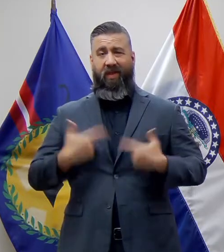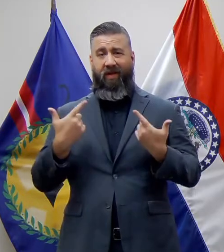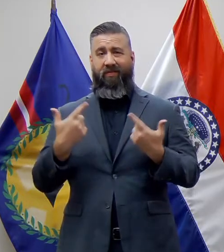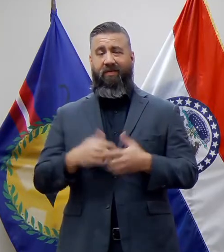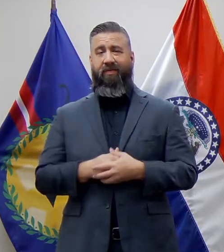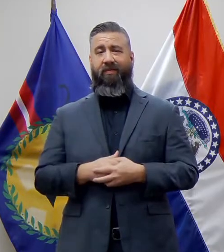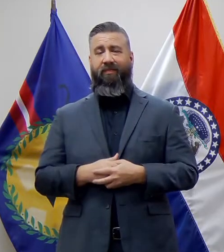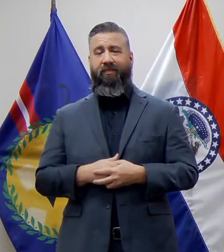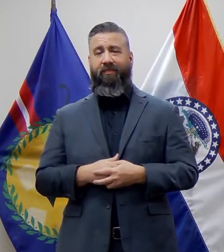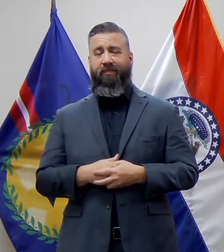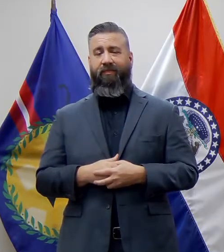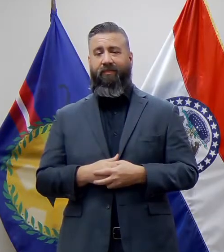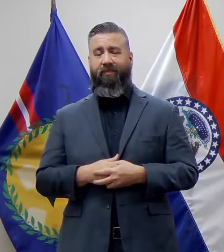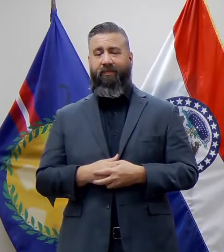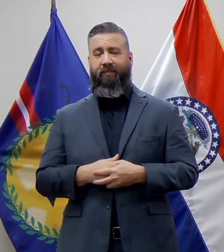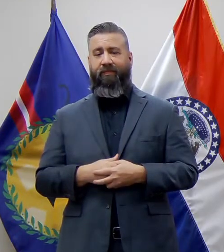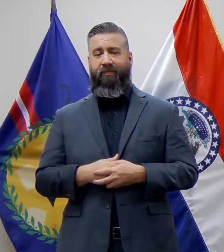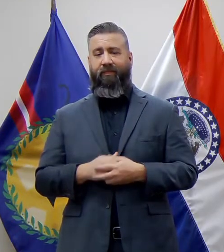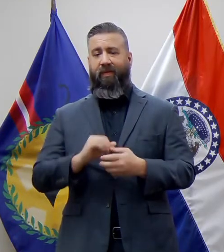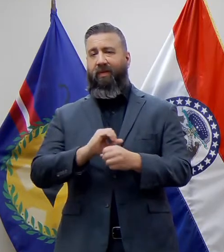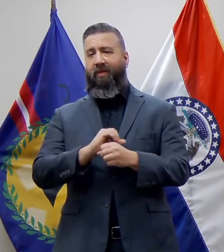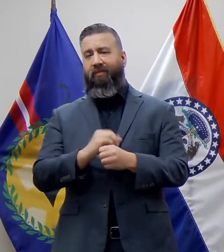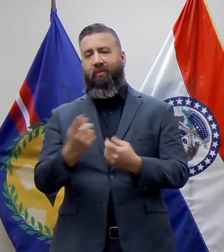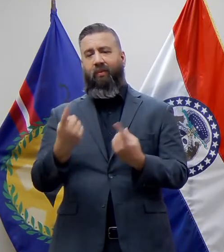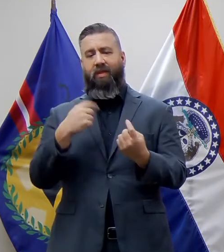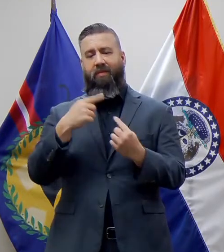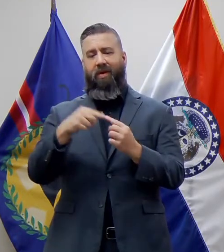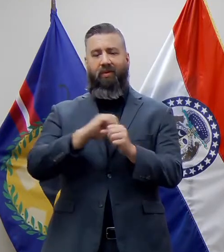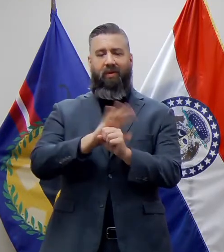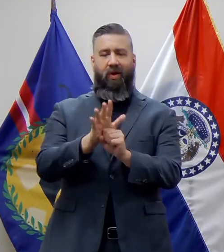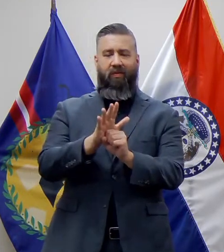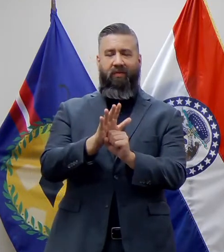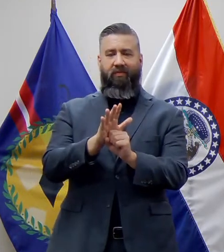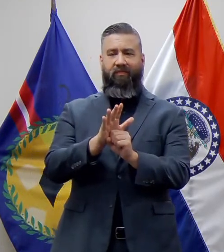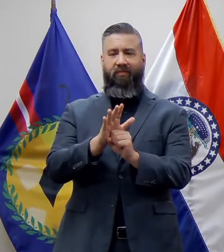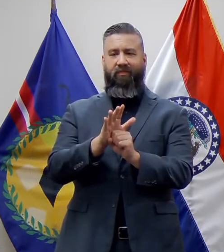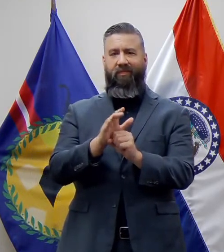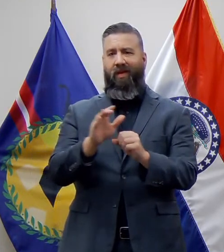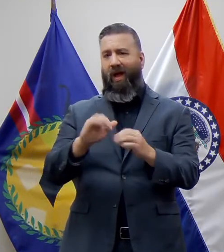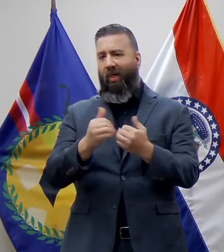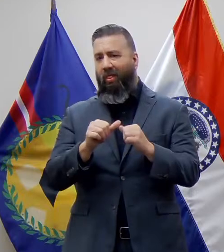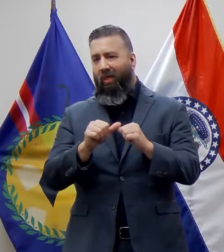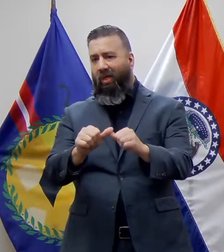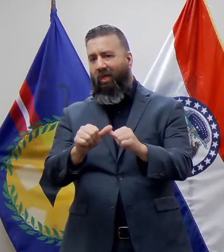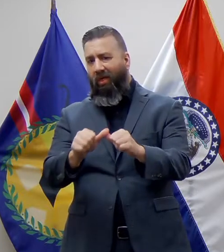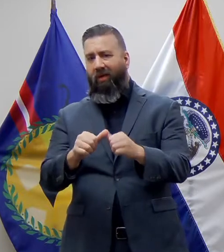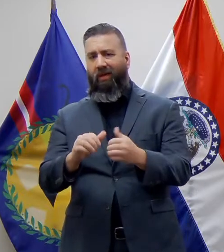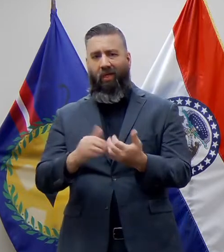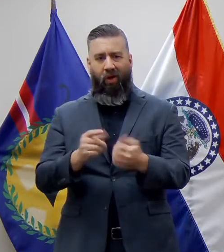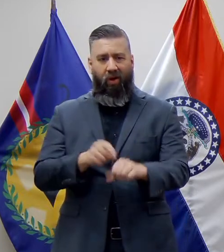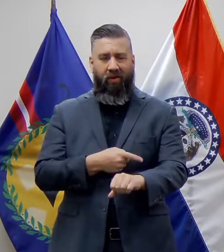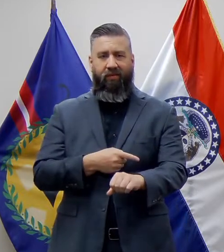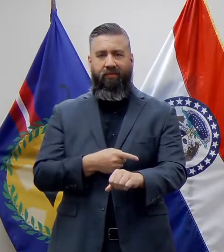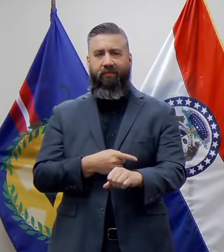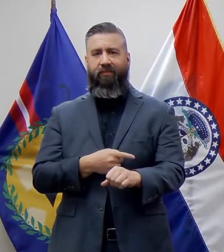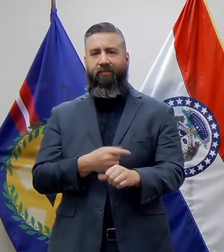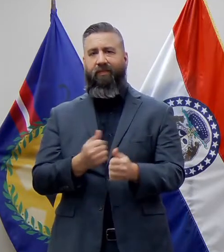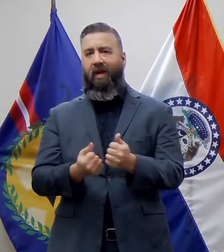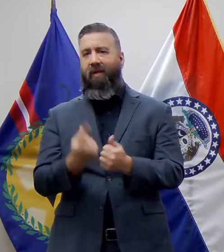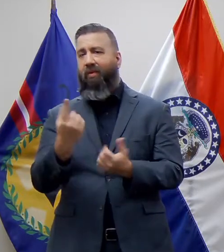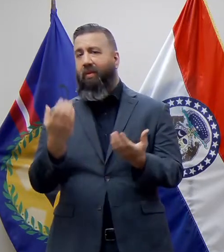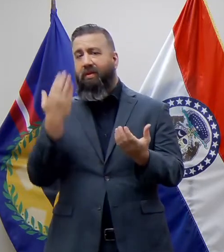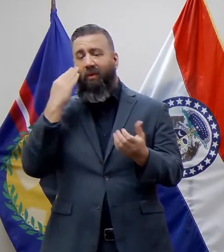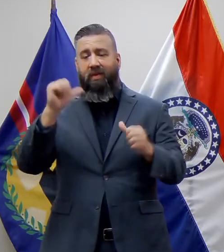the question is about COVID and how long will it last? What will it look like? I think everyone in the country would like to know that. The science around